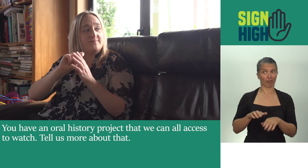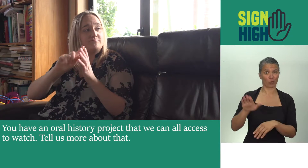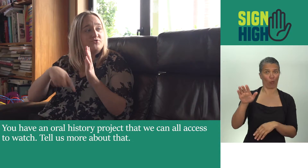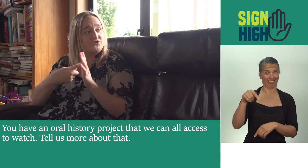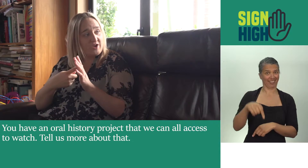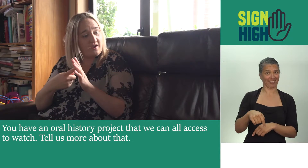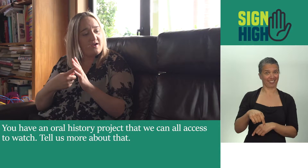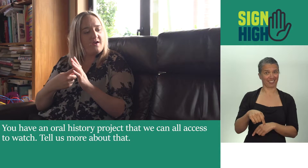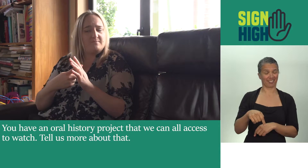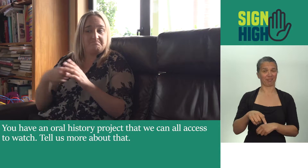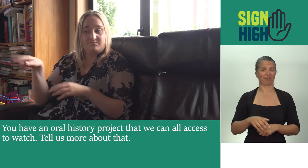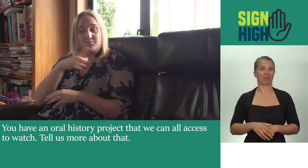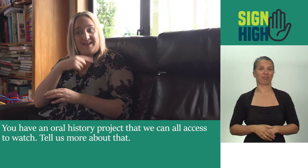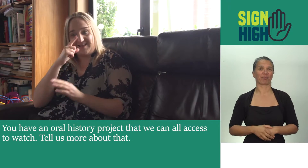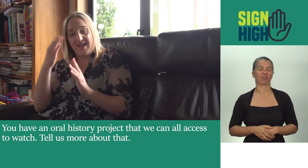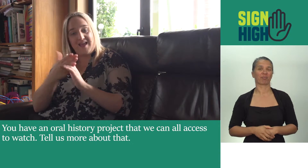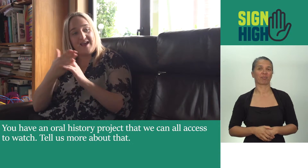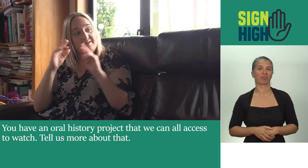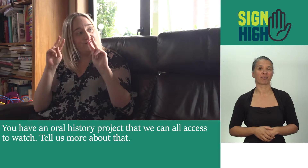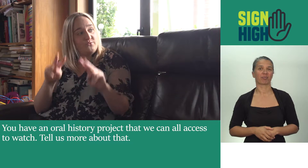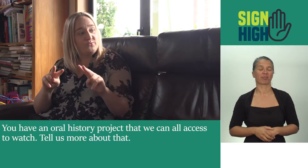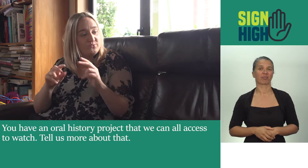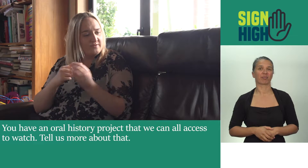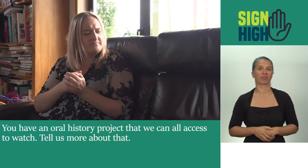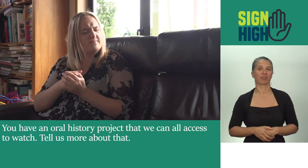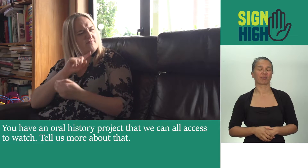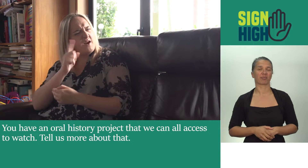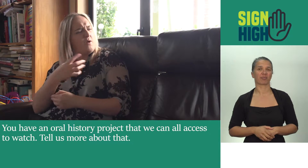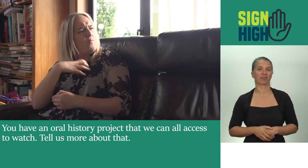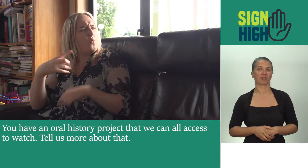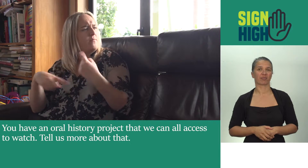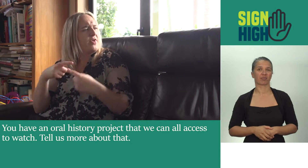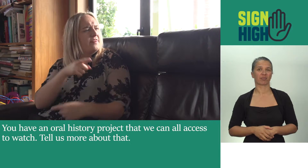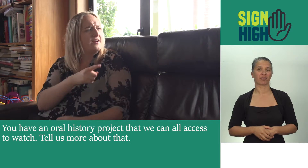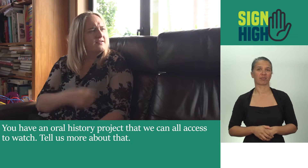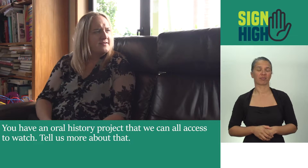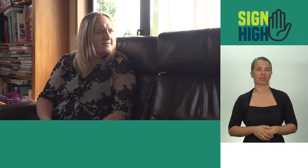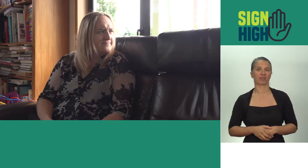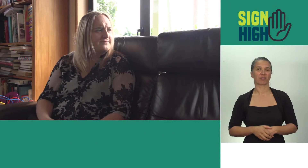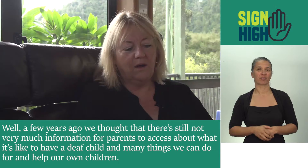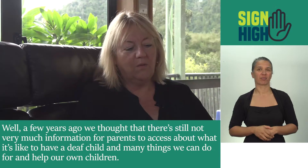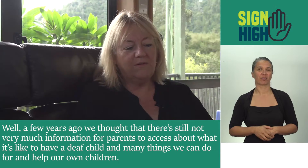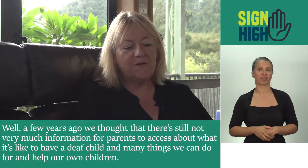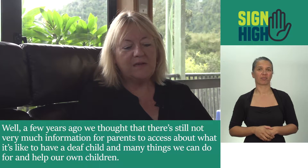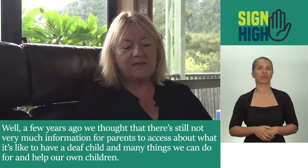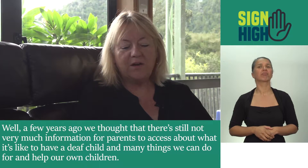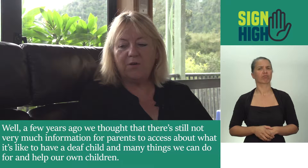You have an oral history project that we can all access to watch. Tell us more about that. Well, a few years ago